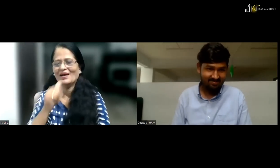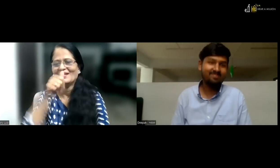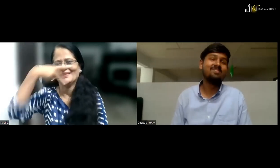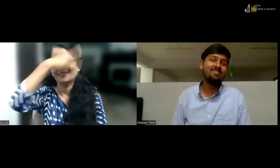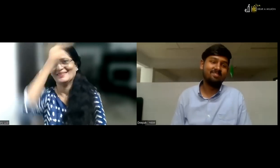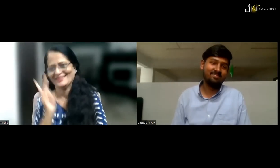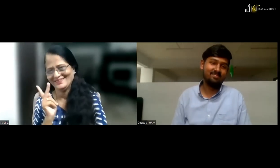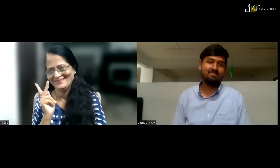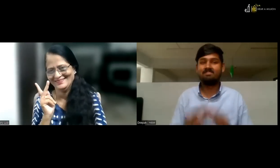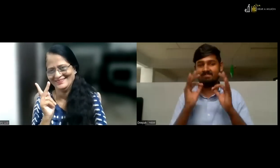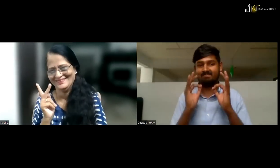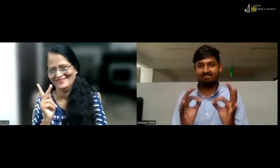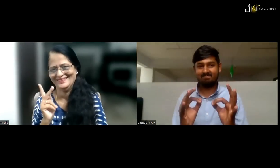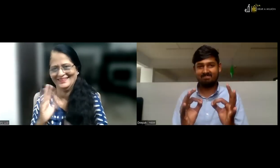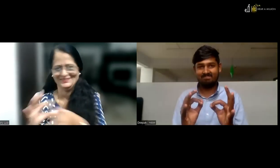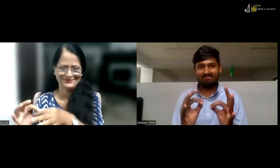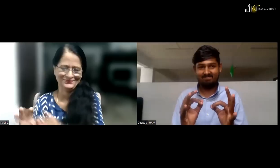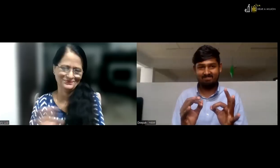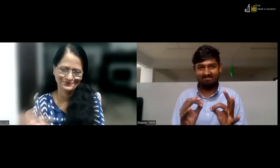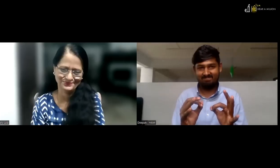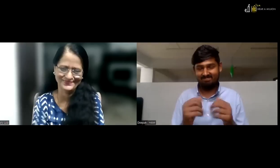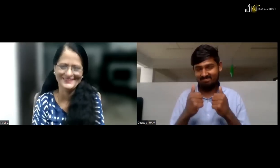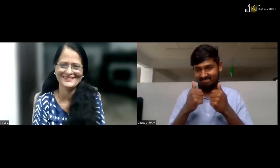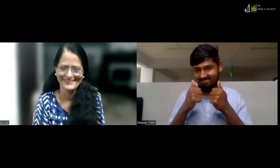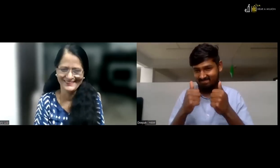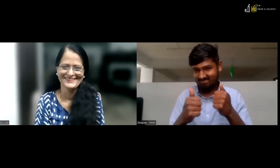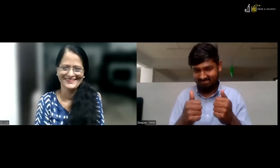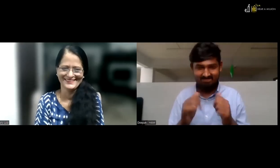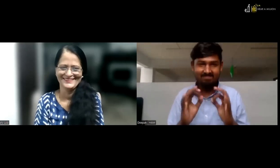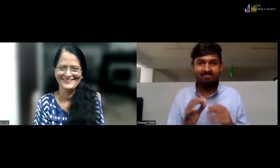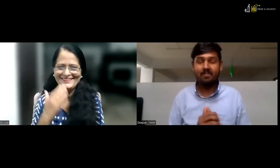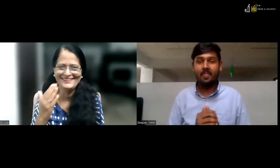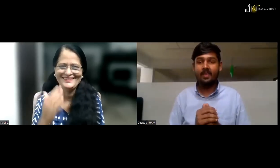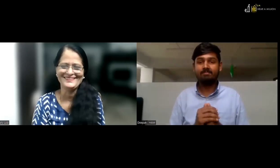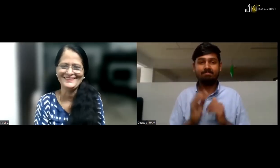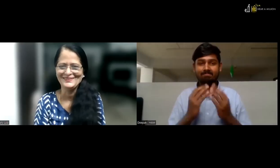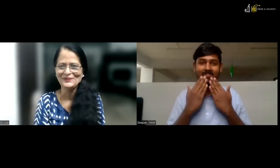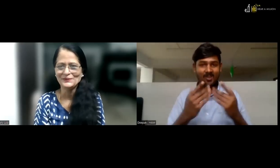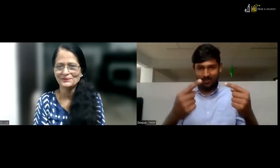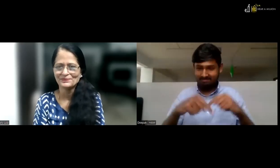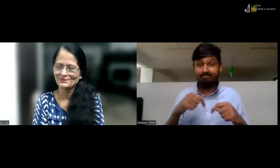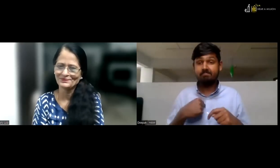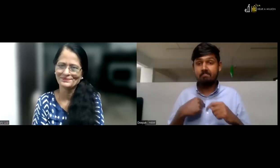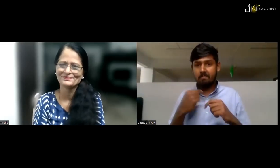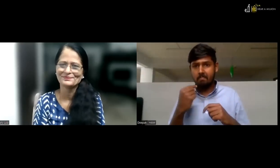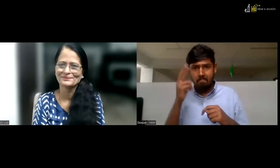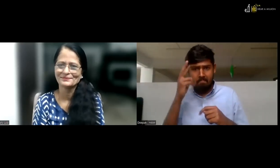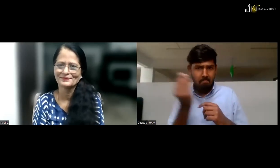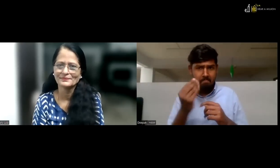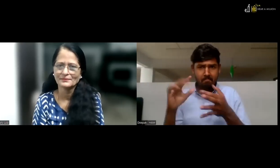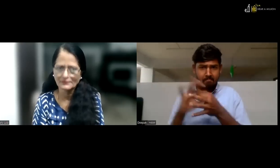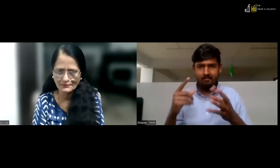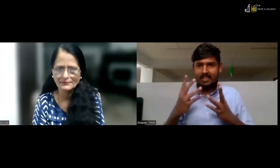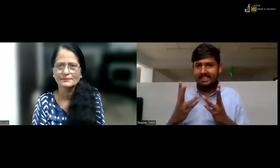I should change my sign name. So this is how I changed my sign name. Okay, thank you. Thank